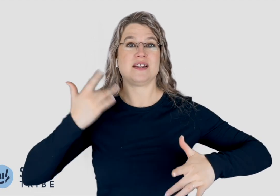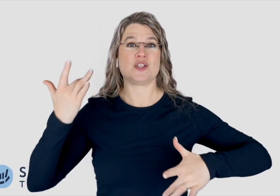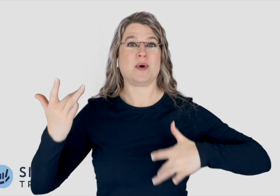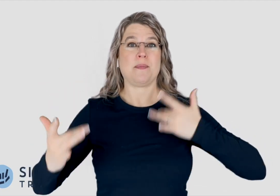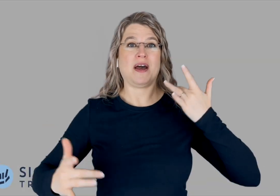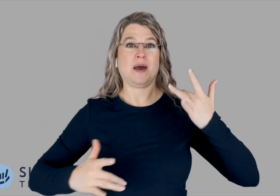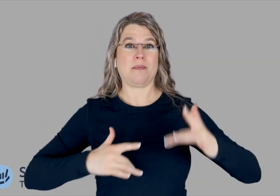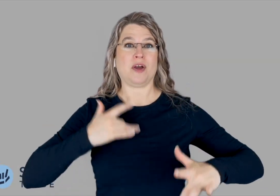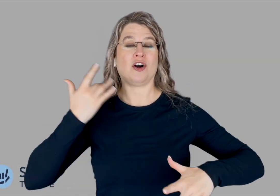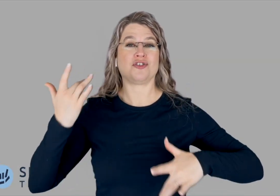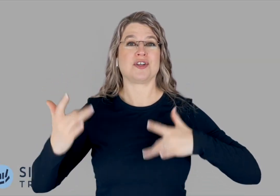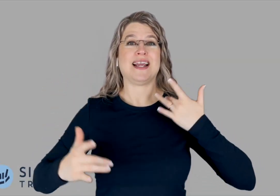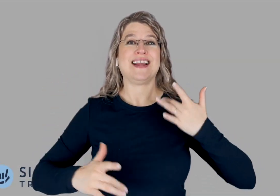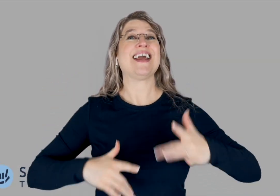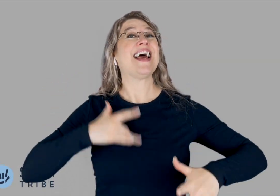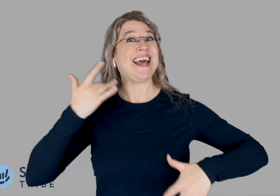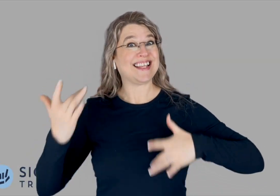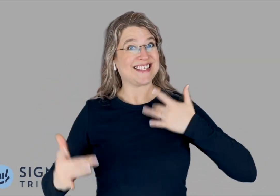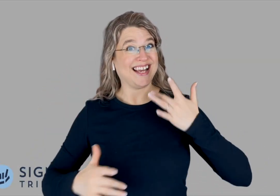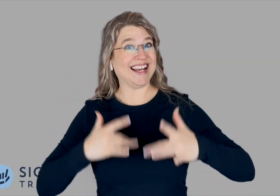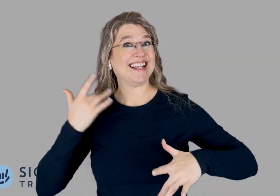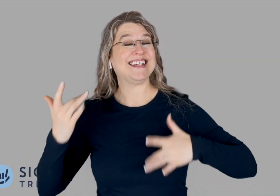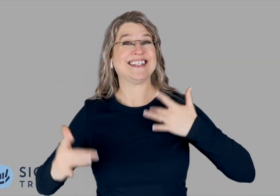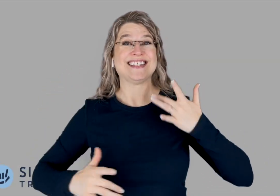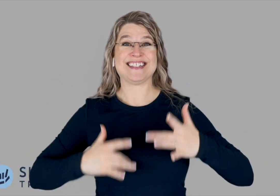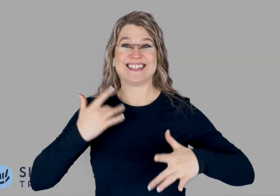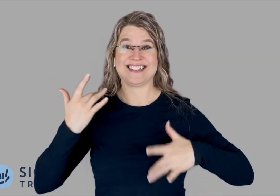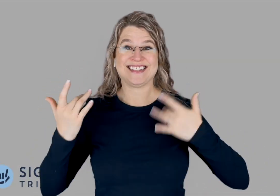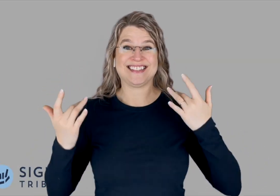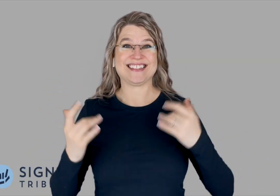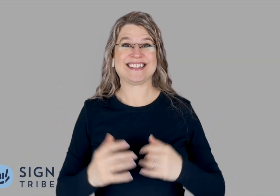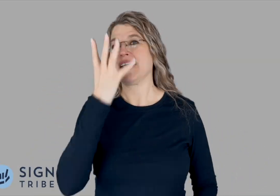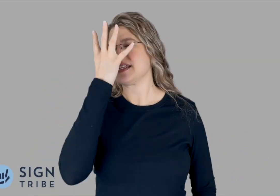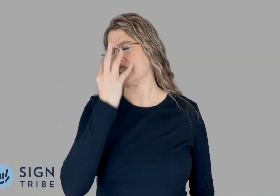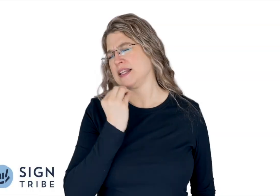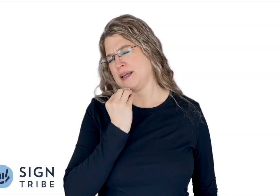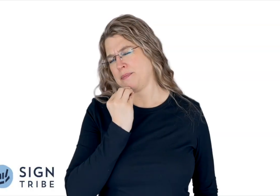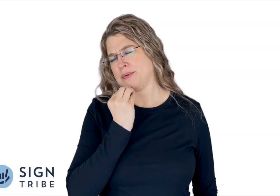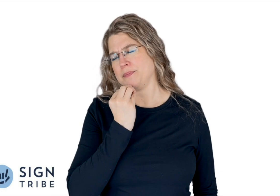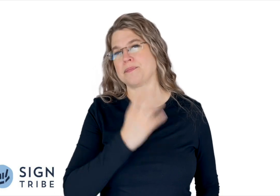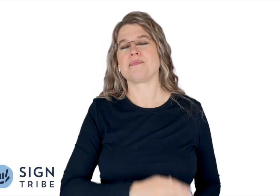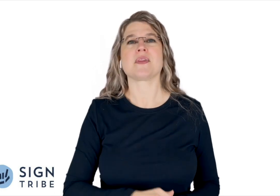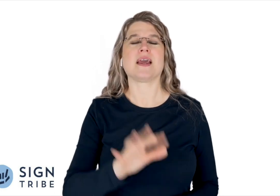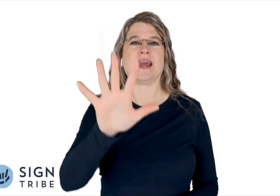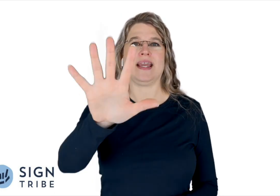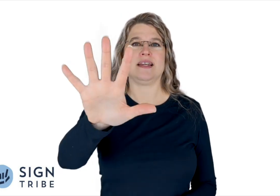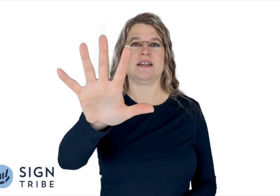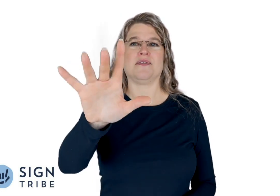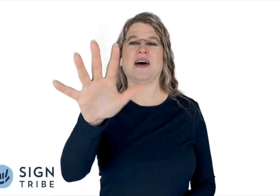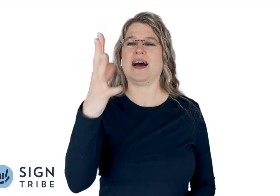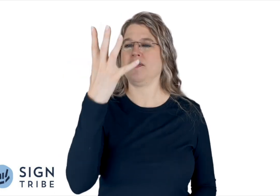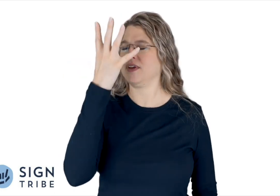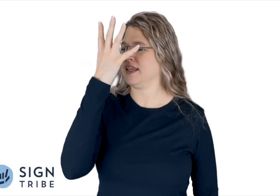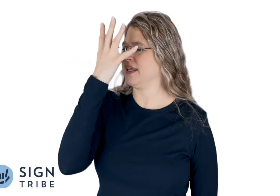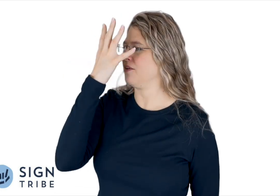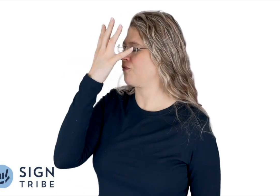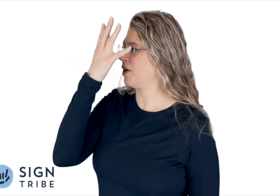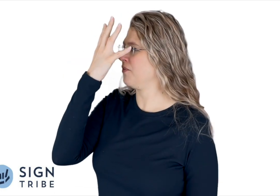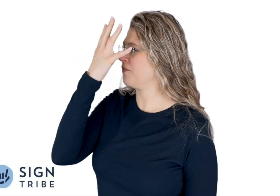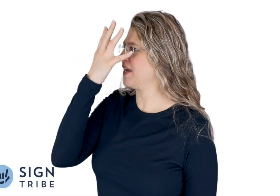swipe up, alternating. Excited. Sleep. Hand and a 5, and then in front of your face,